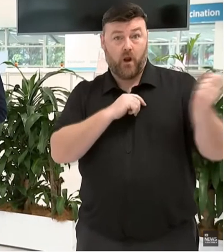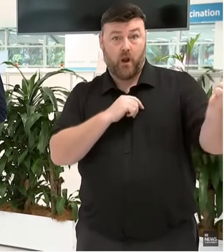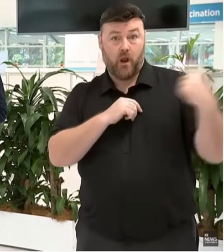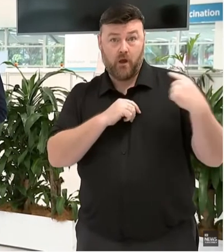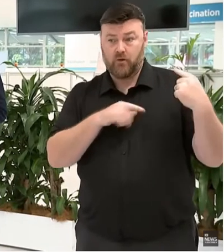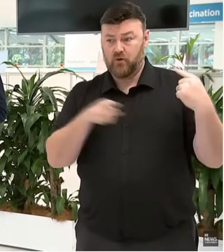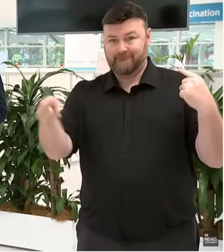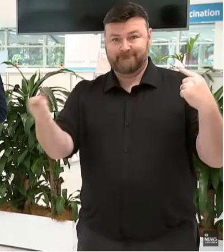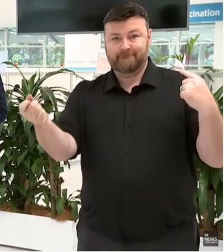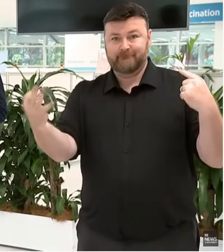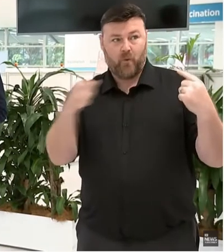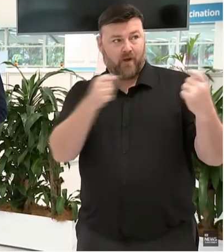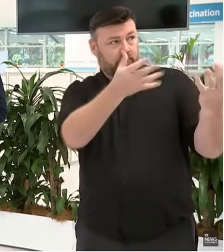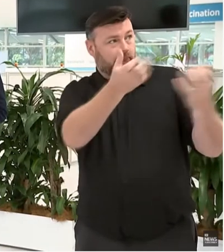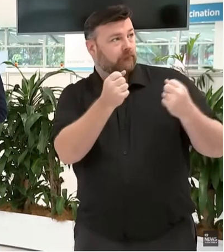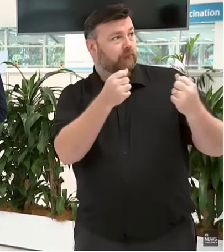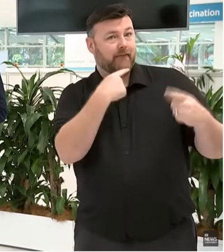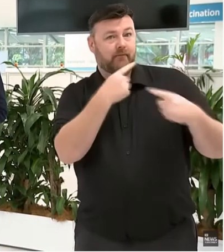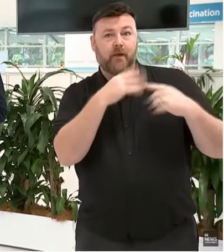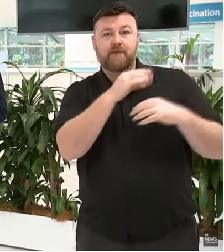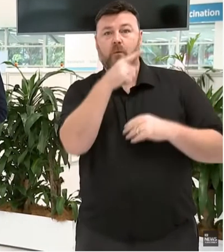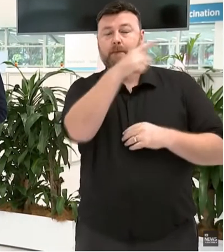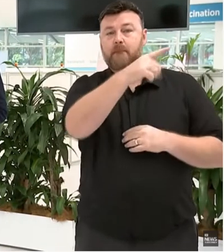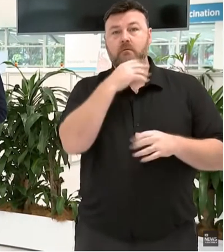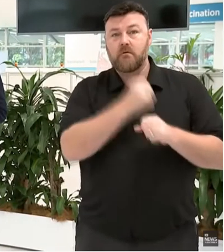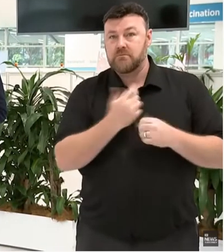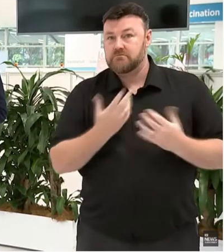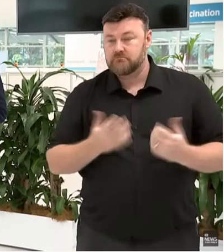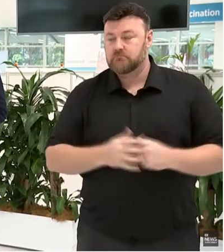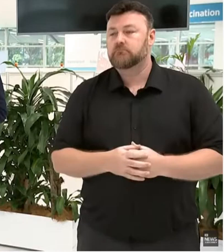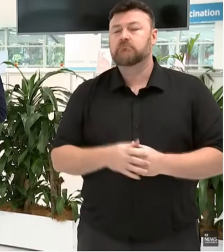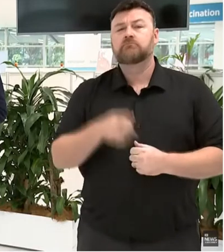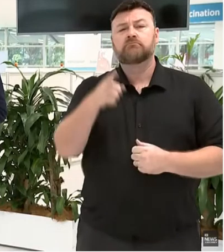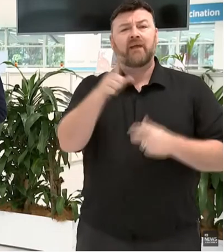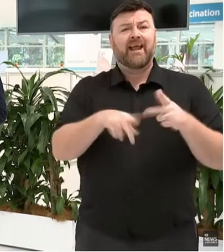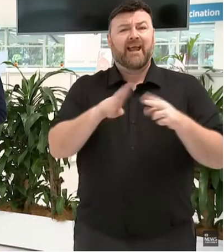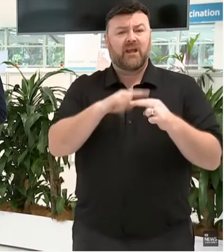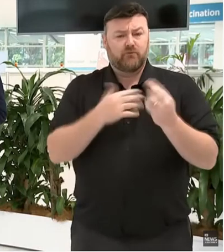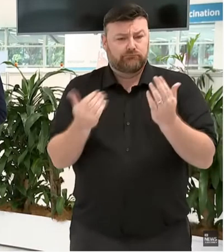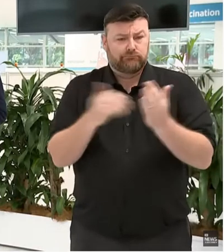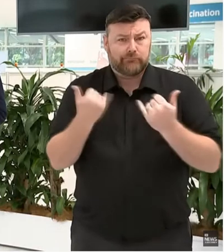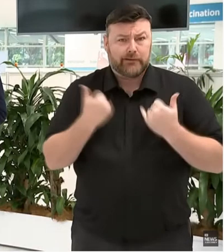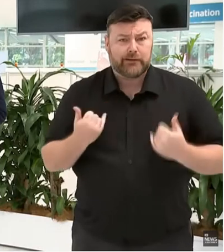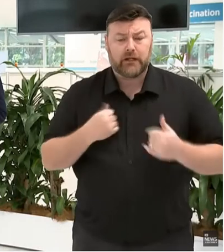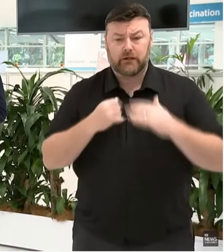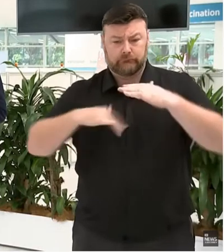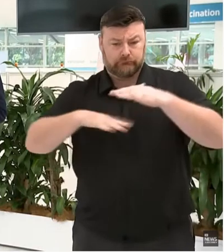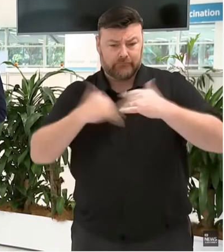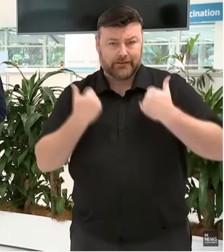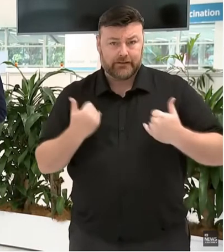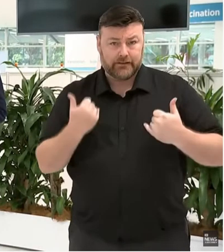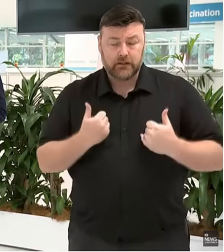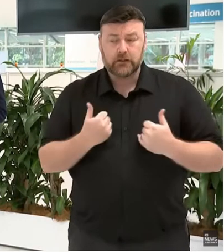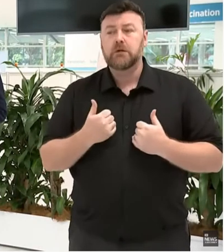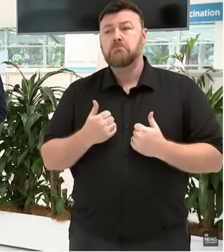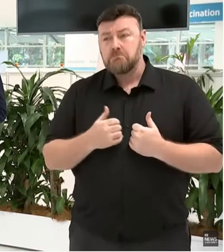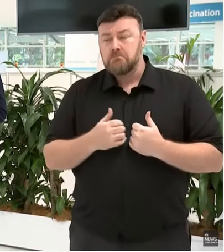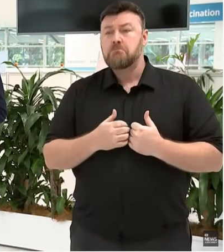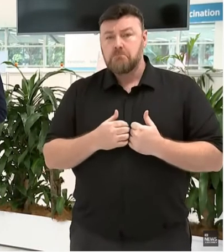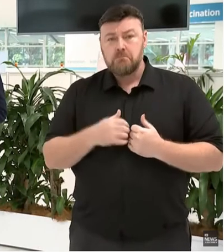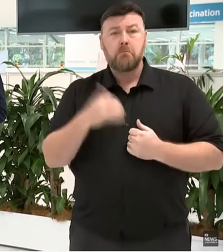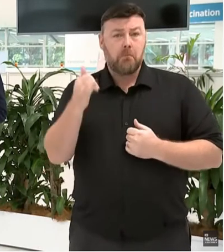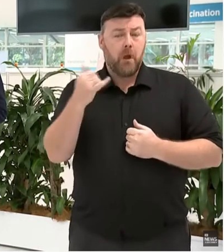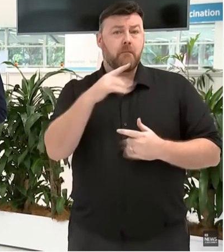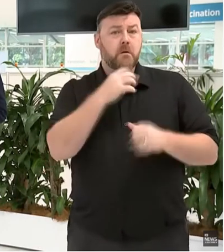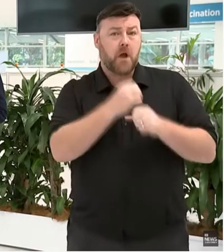hasn't. If you have comorbidities and if you have other illnesses and there are a range of reasons why health might obviously